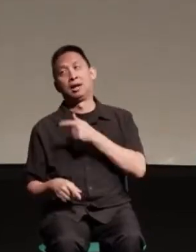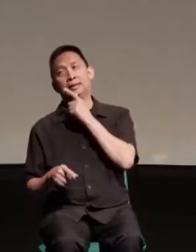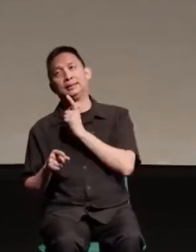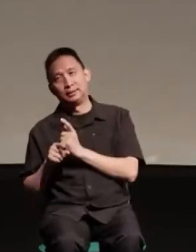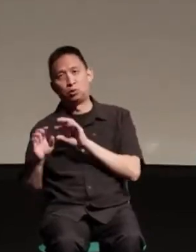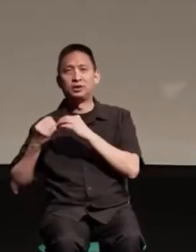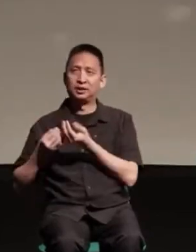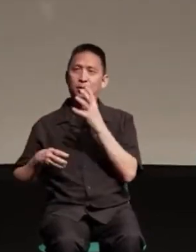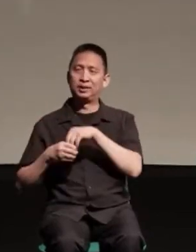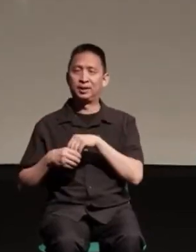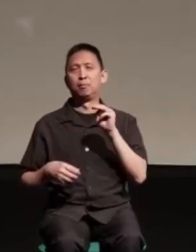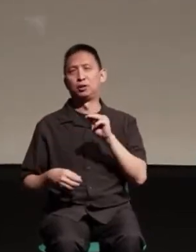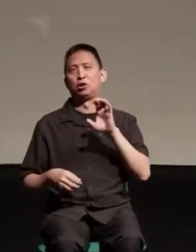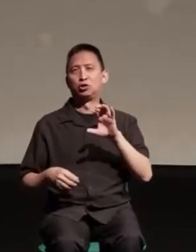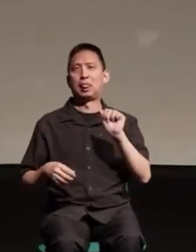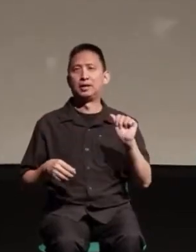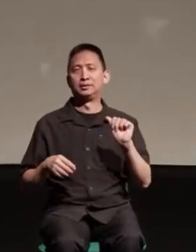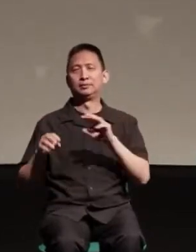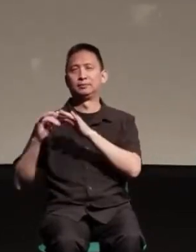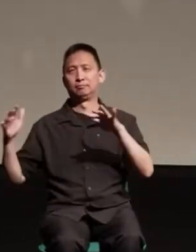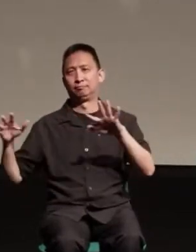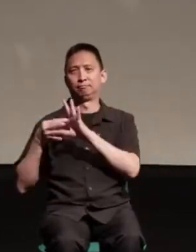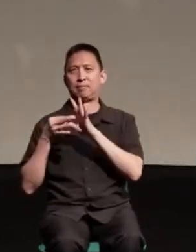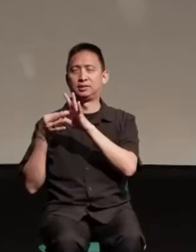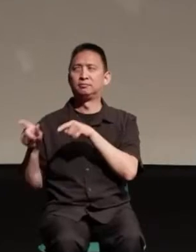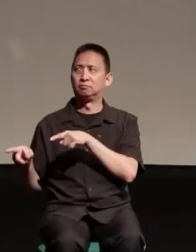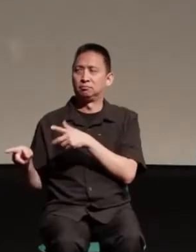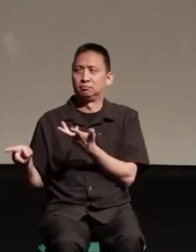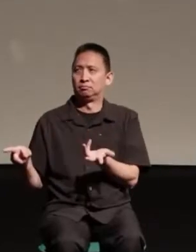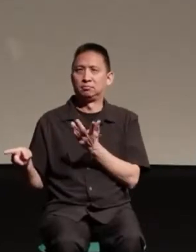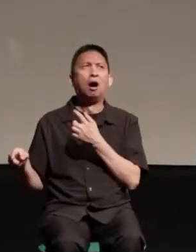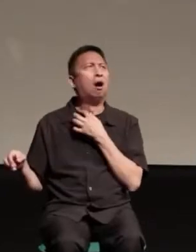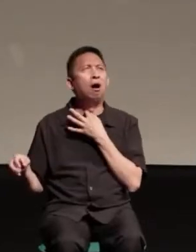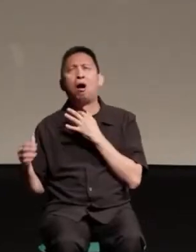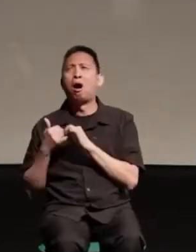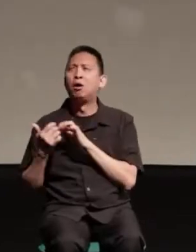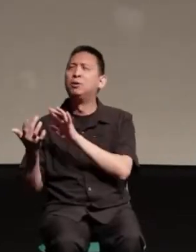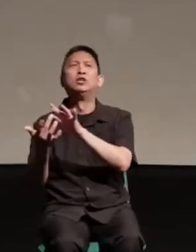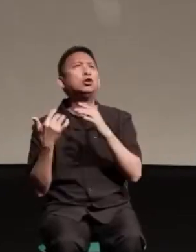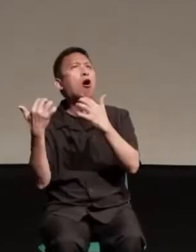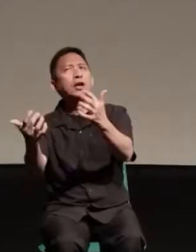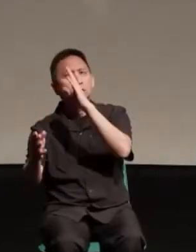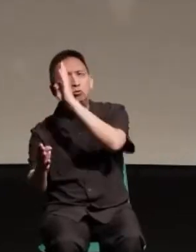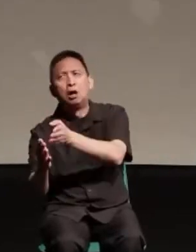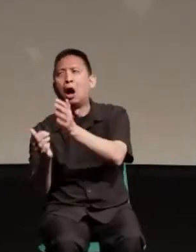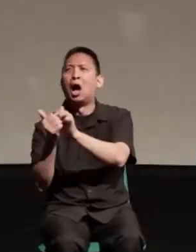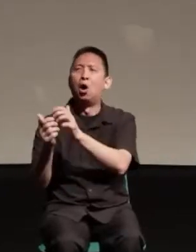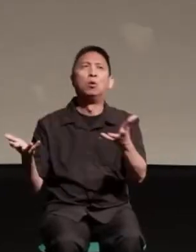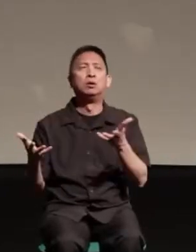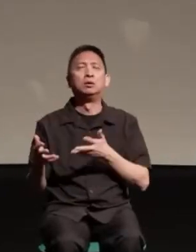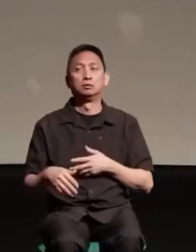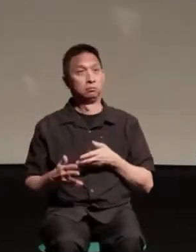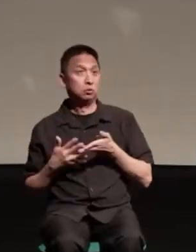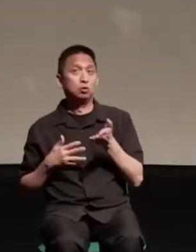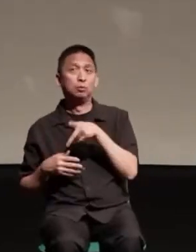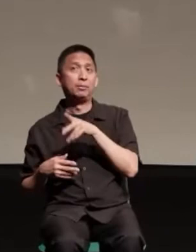Multicultural Alliance, are looking at how to reach audiences directly, in addition to reaching them through PBS.